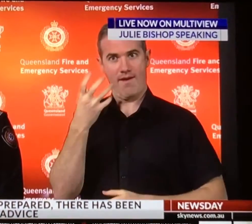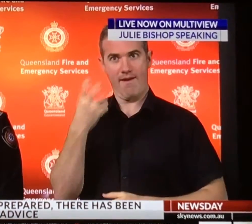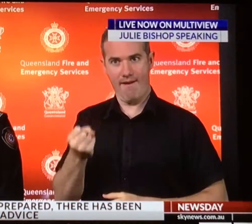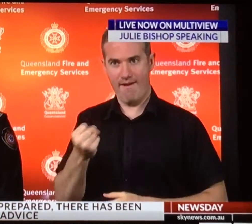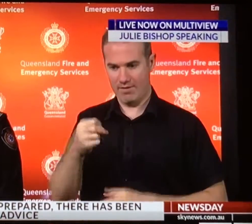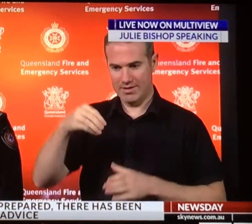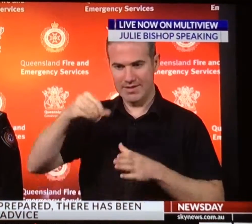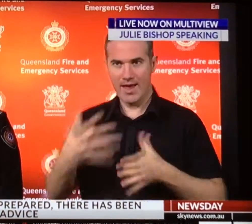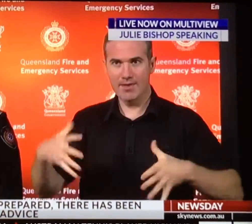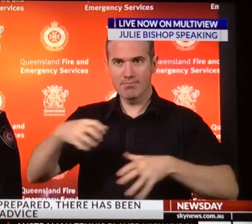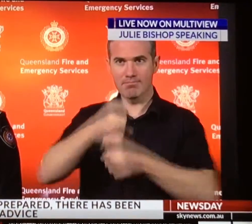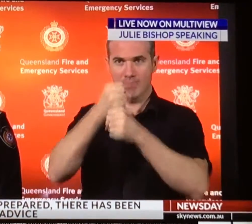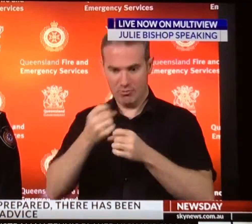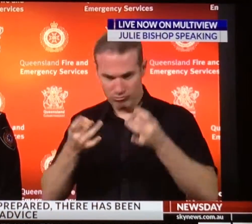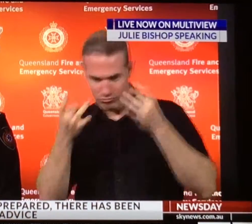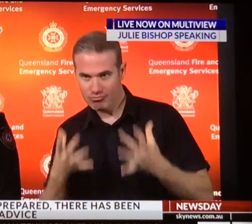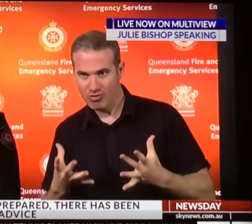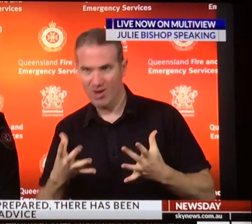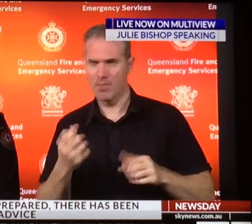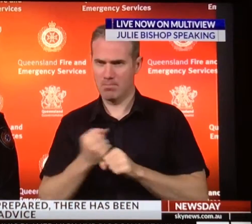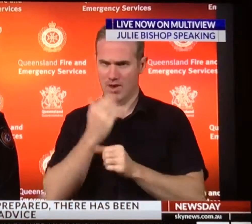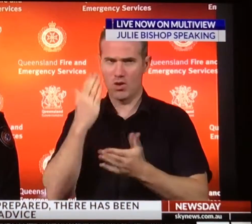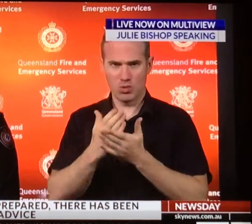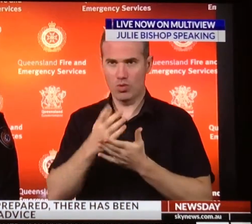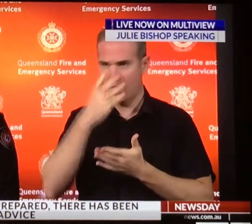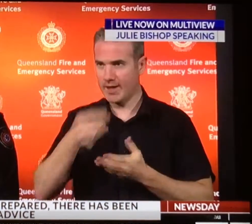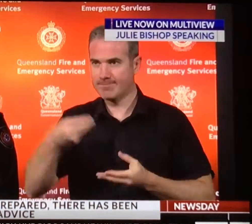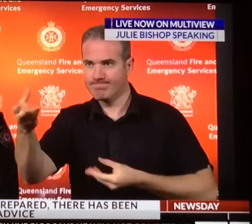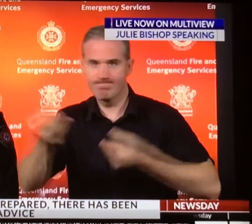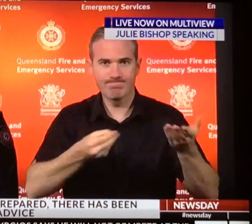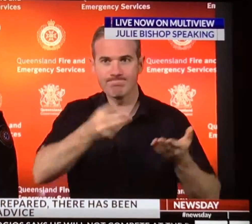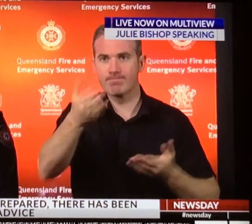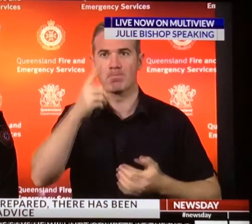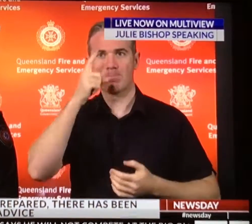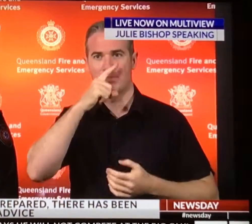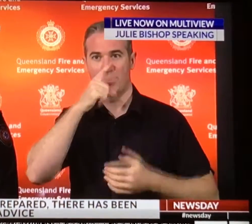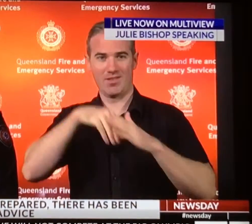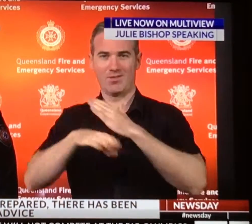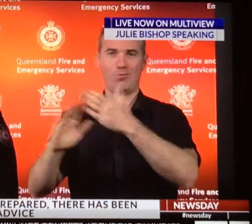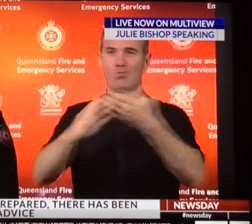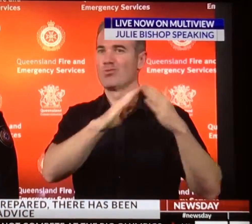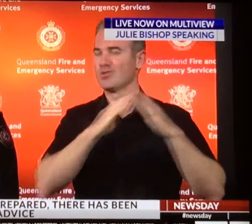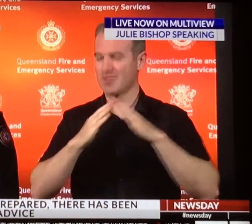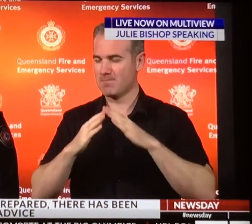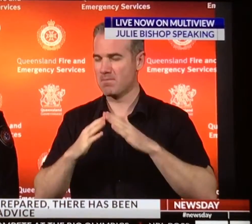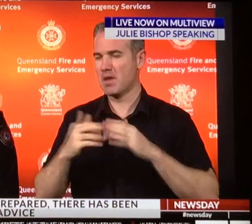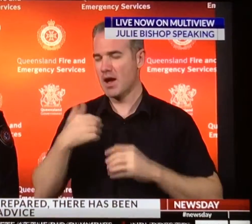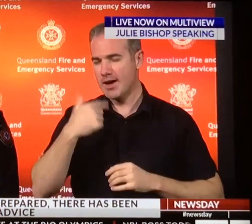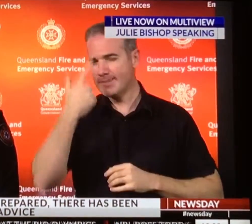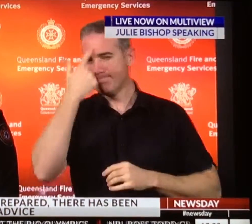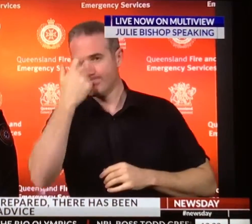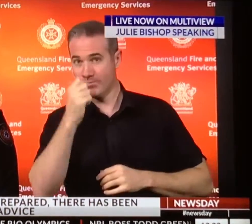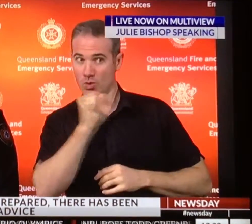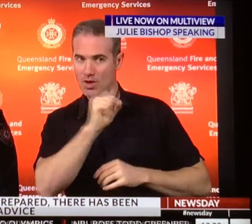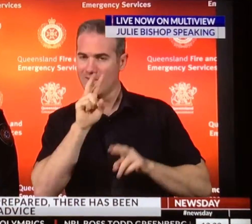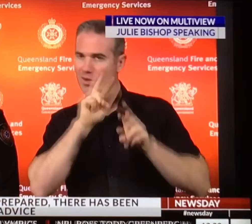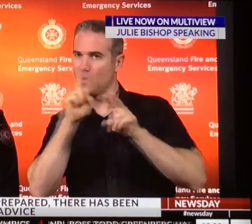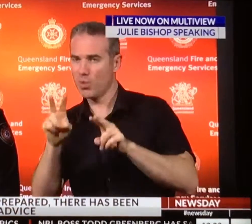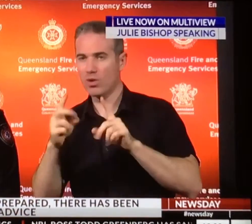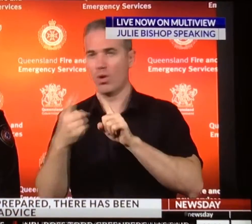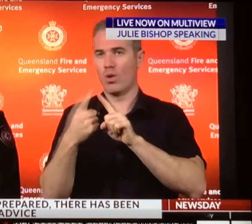and ensure that we have that available to all of the people within the local communities. But I would suggest that the local government websites